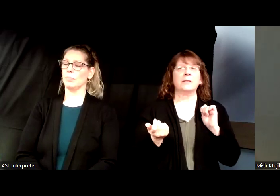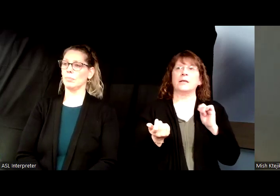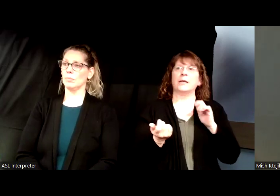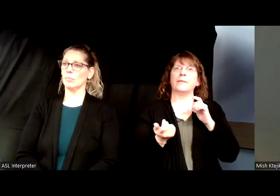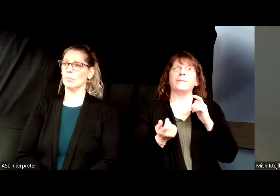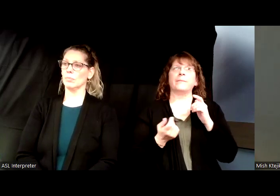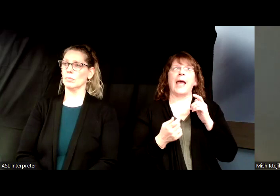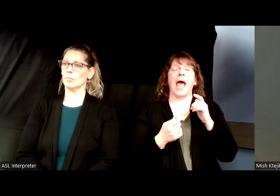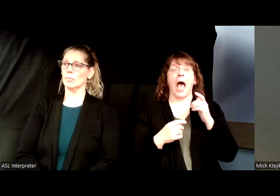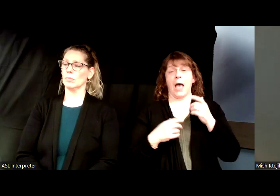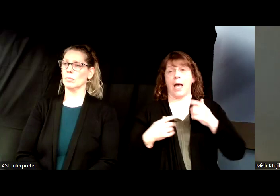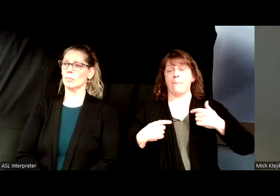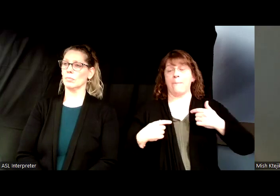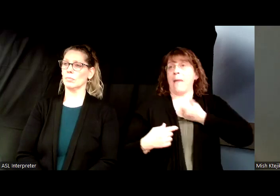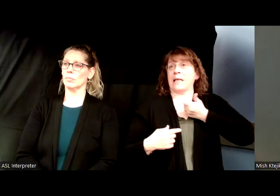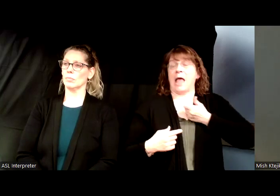that. So